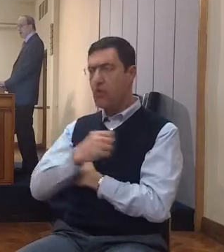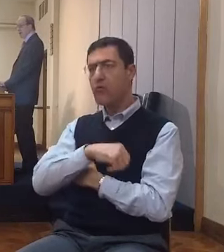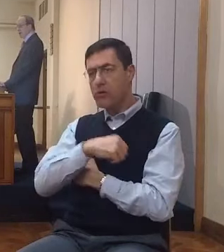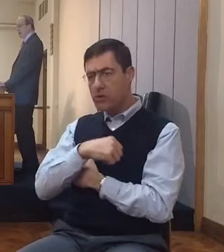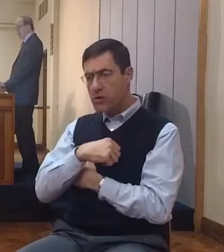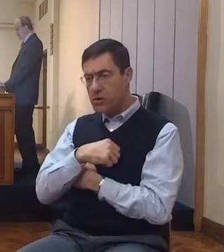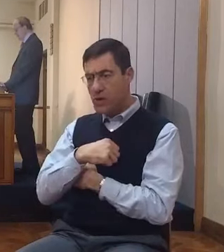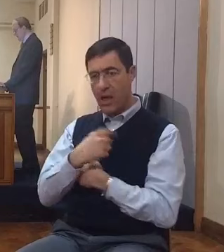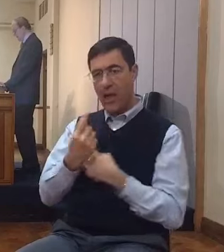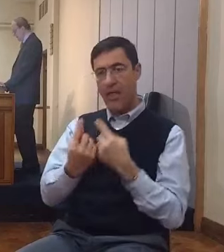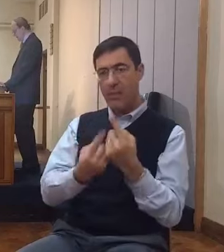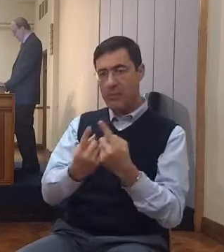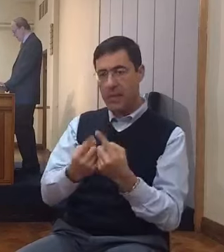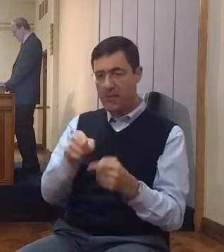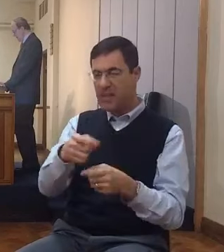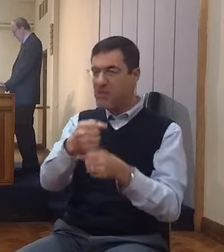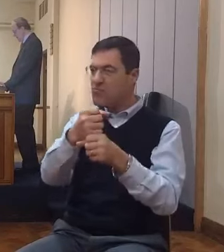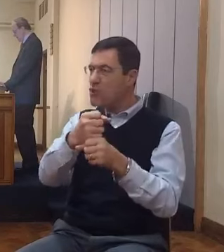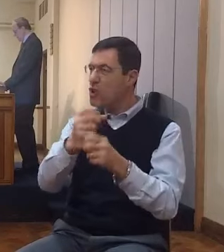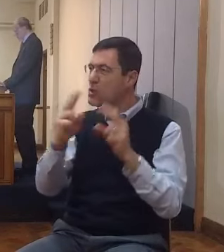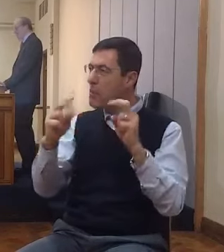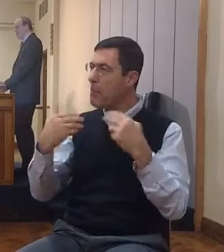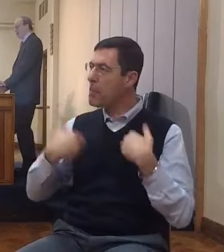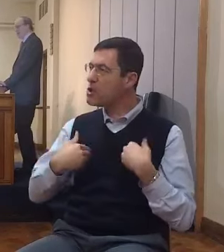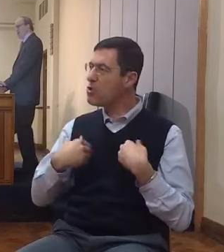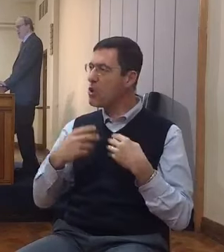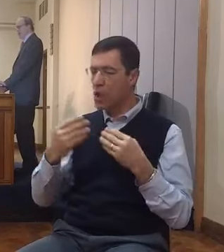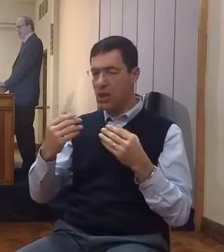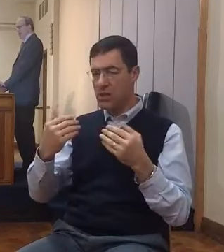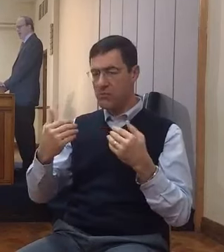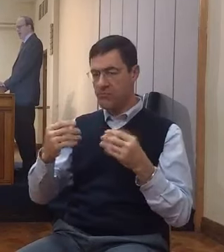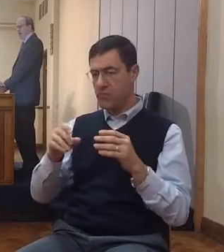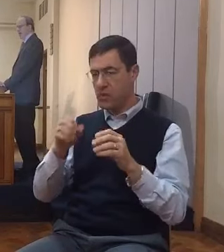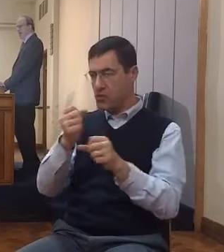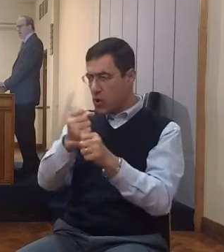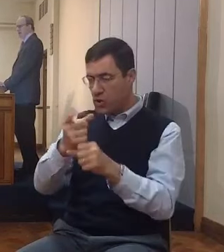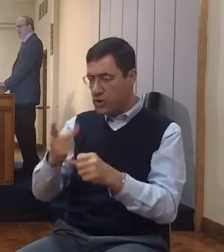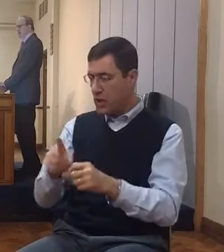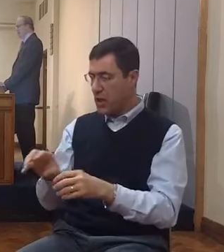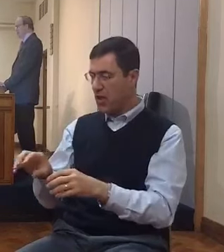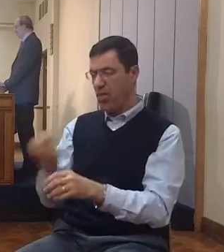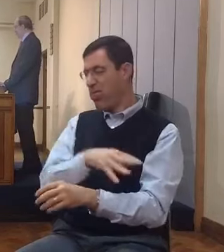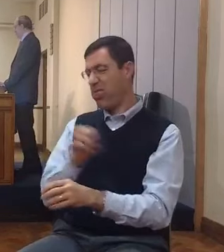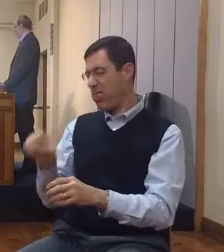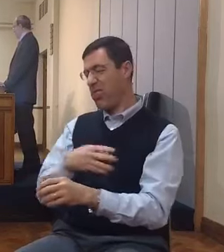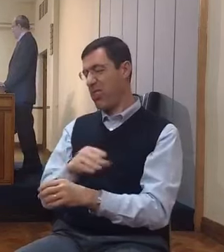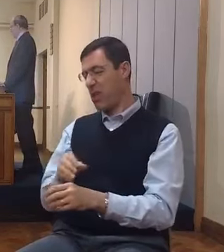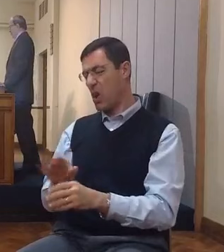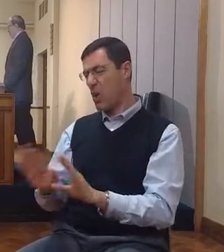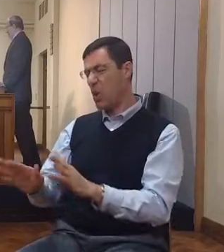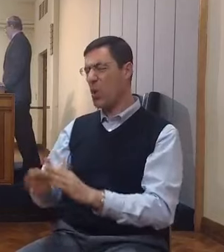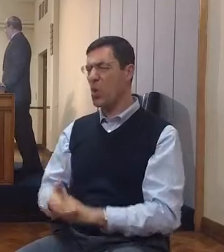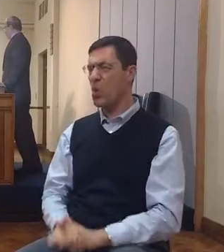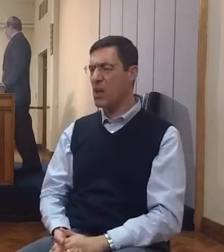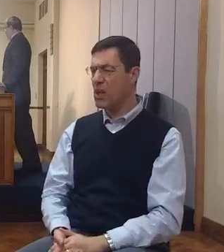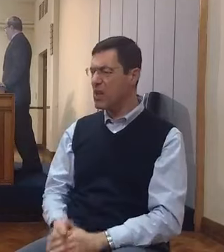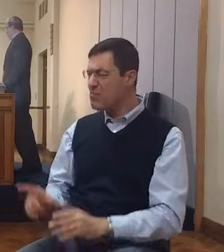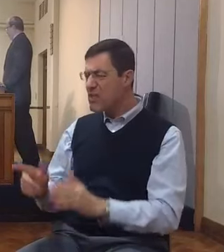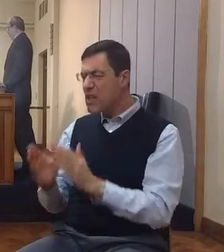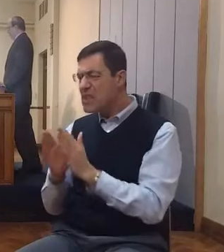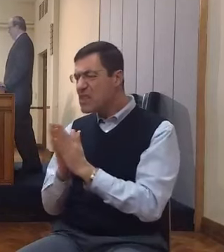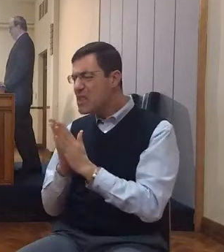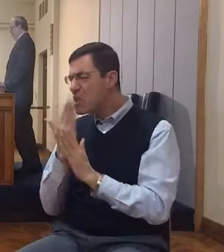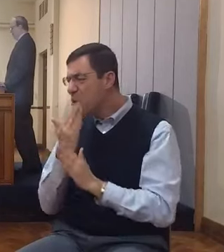people, if they have the opportunity. Oh, they say, don't talk to us about Sunday schools